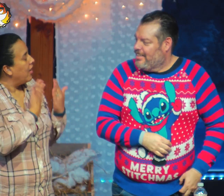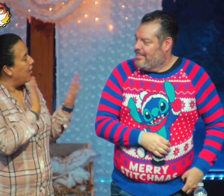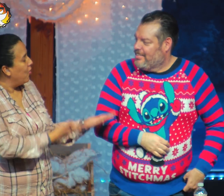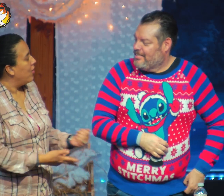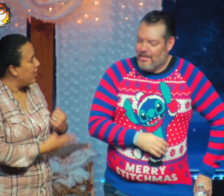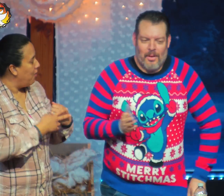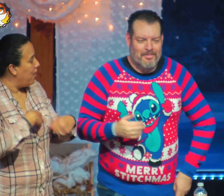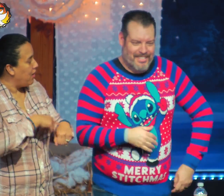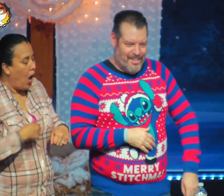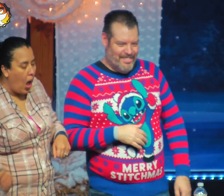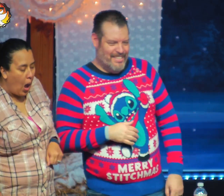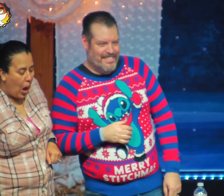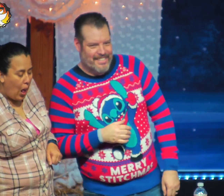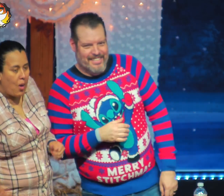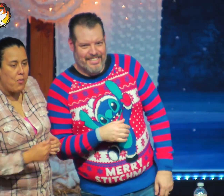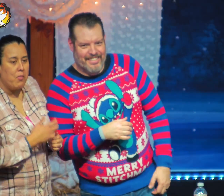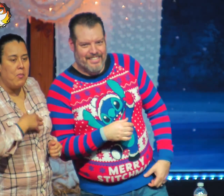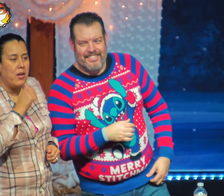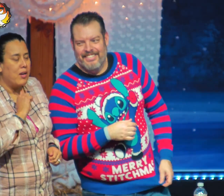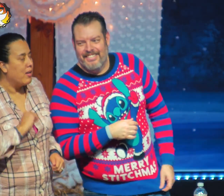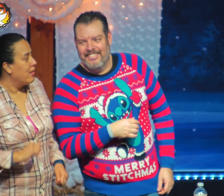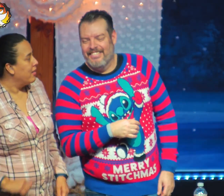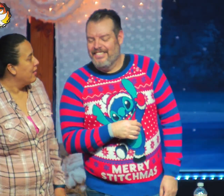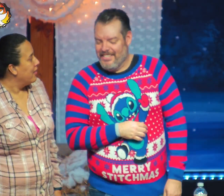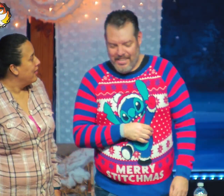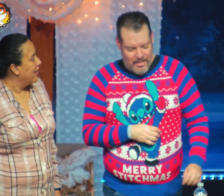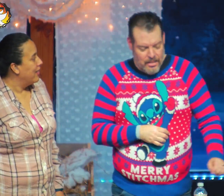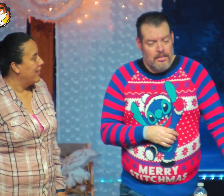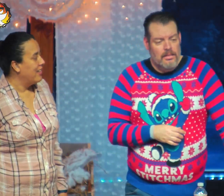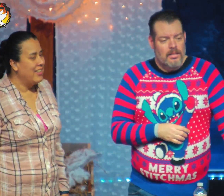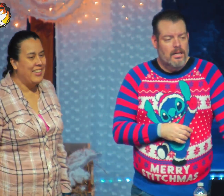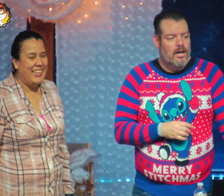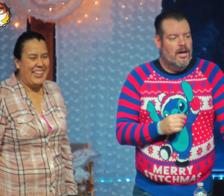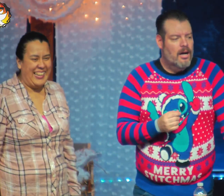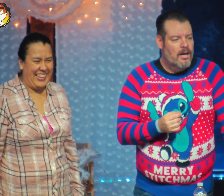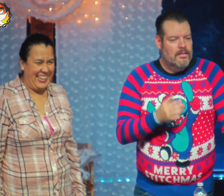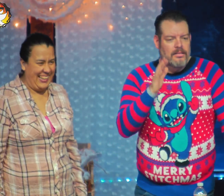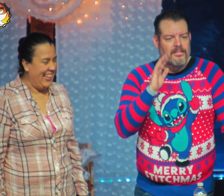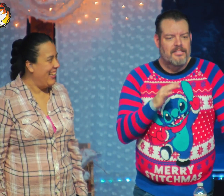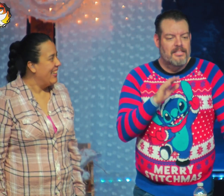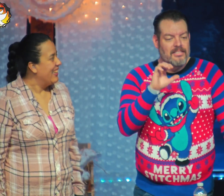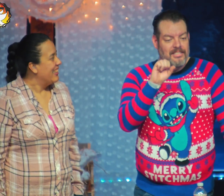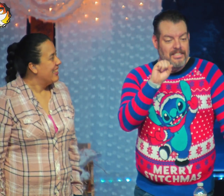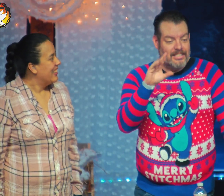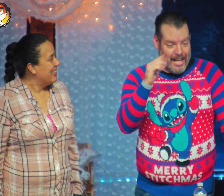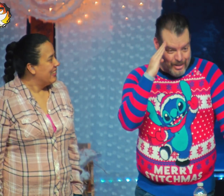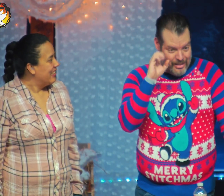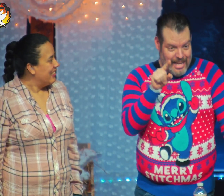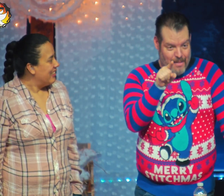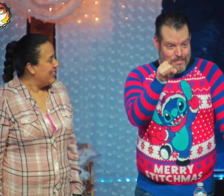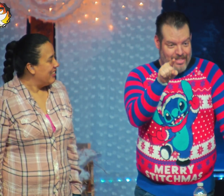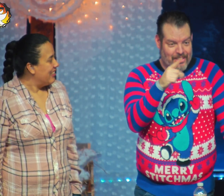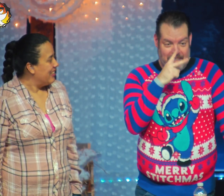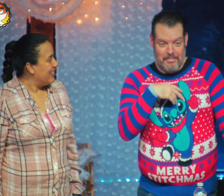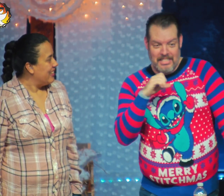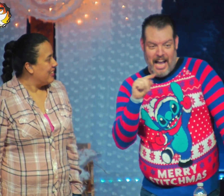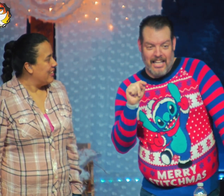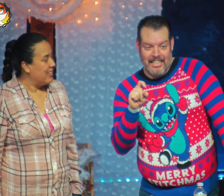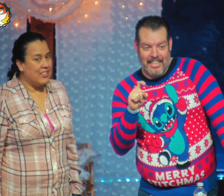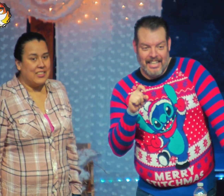okay, perfect, right? You're trying to reach that plug. You have to find it. Oh, that's not a good concept. You got to